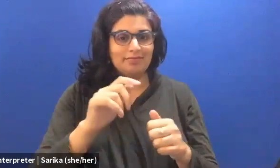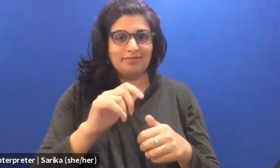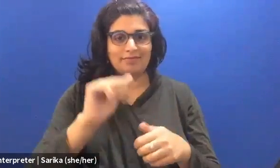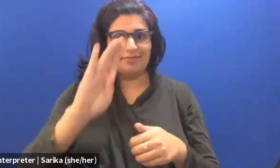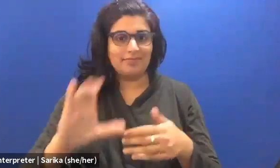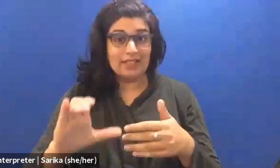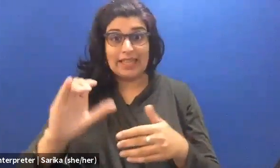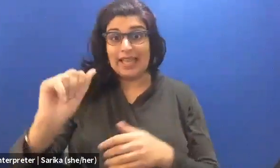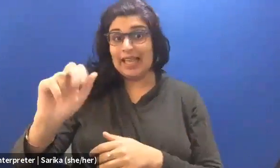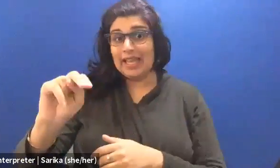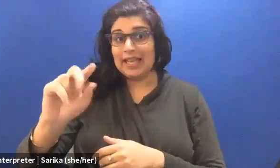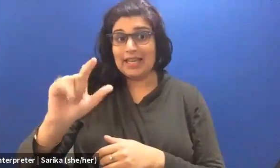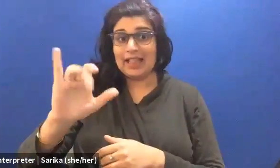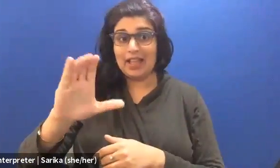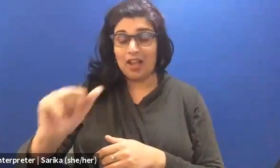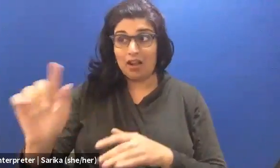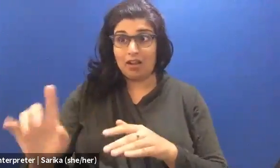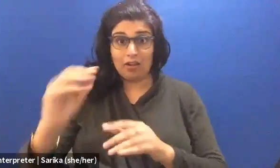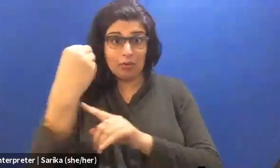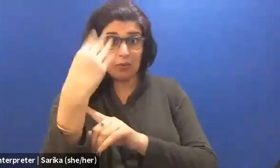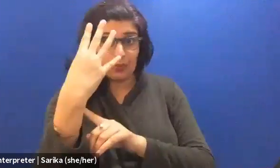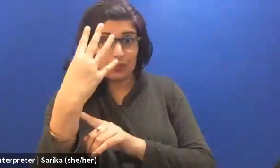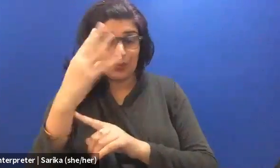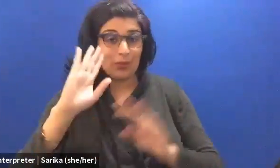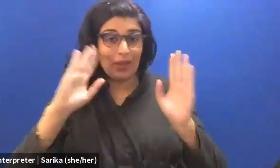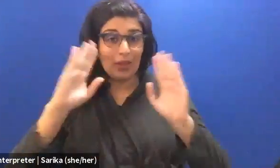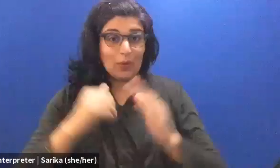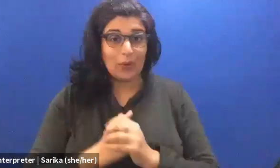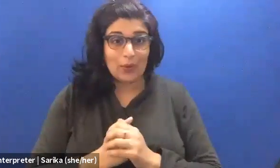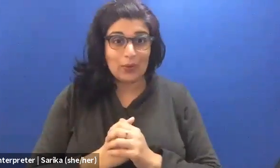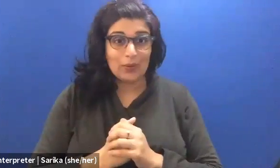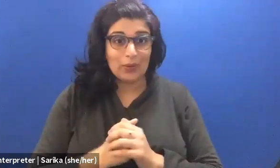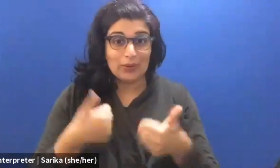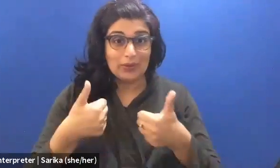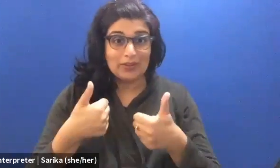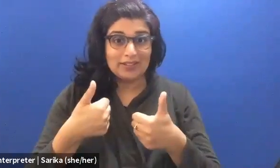Angelica, do you want to pop on and just say hello and tell us about yourself?